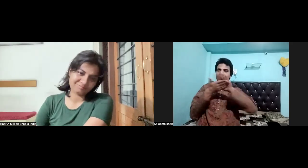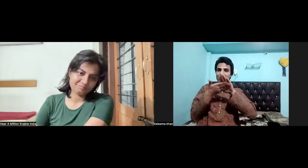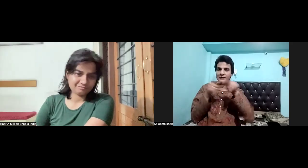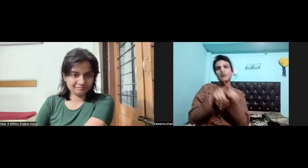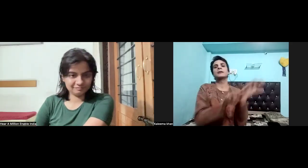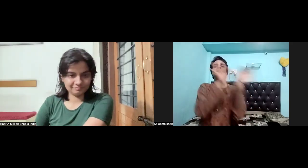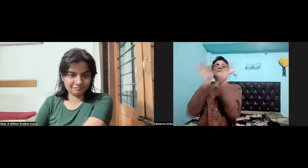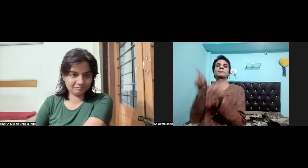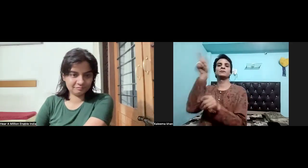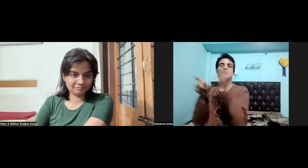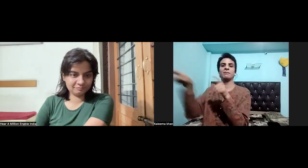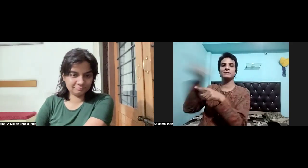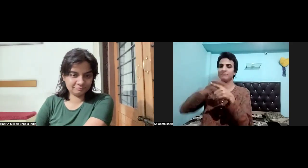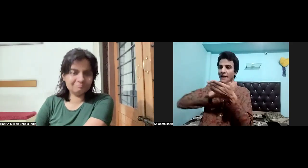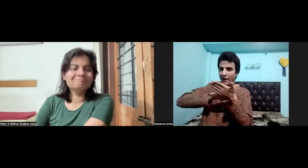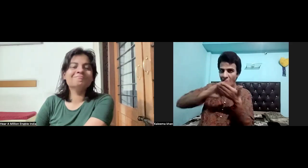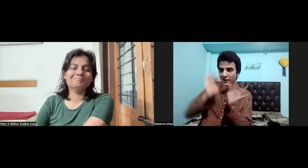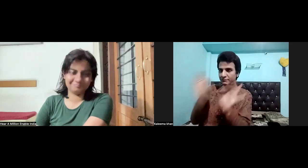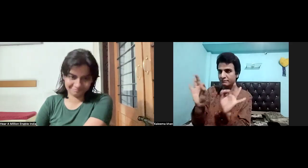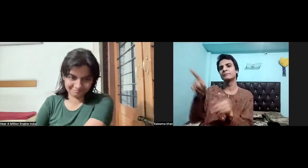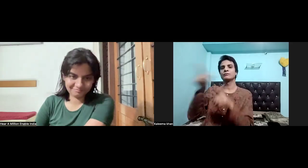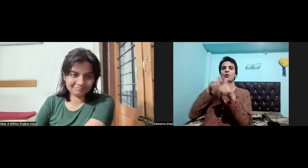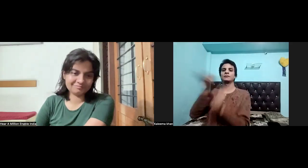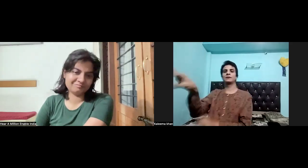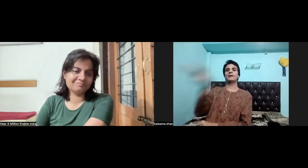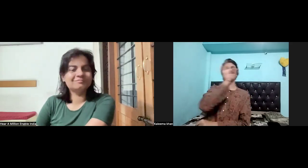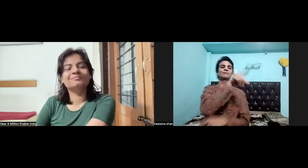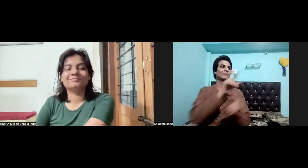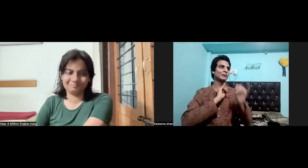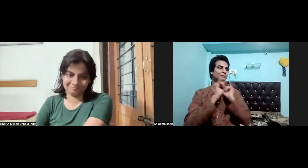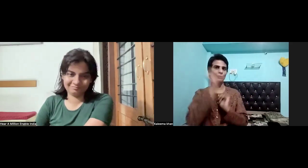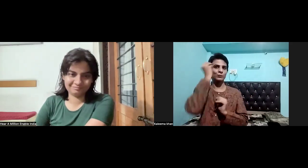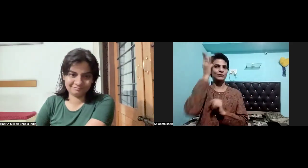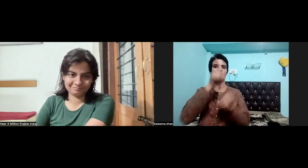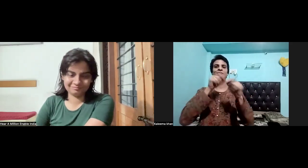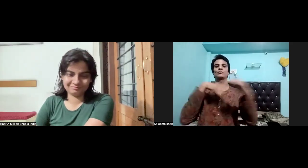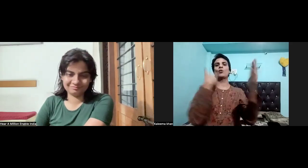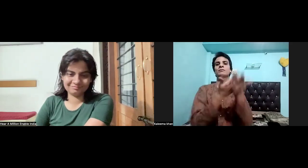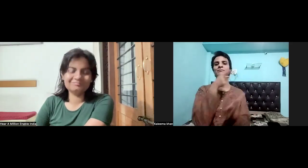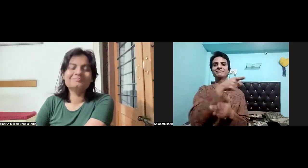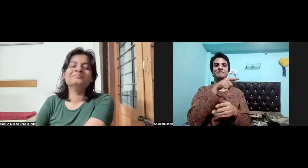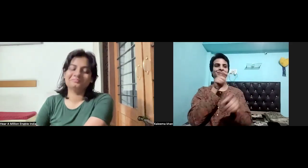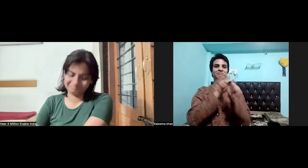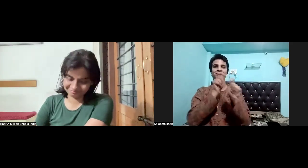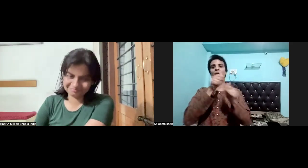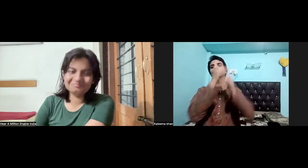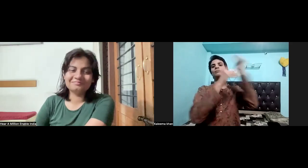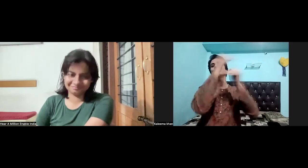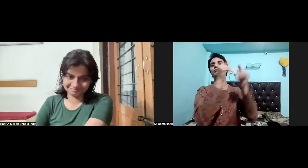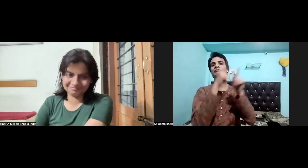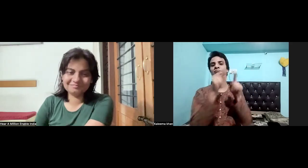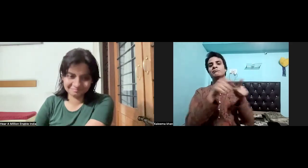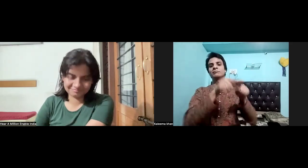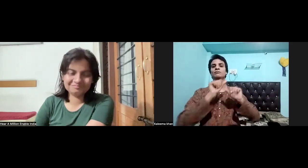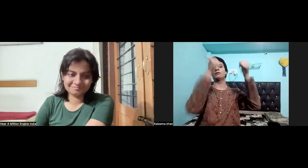they can't decide by their own selves. So they have to work according to their own industry, own